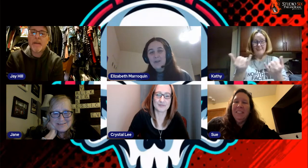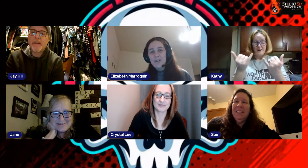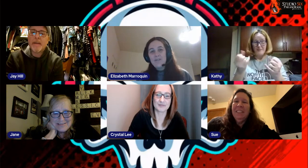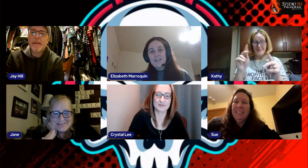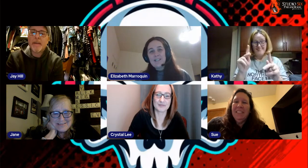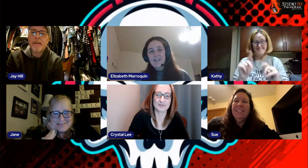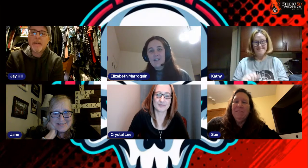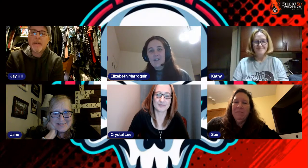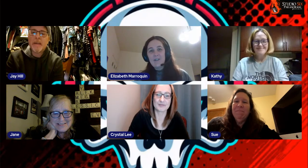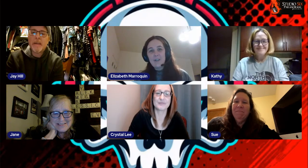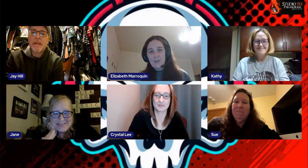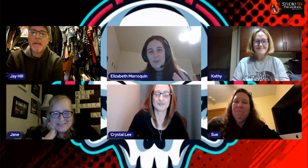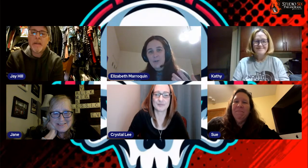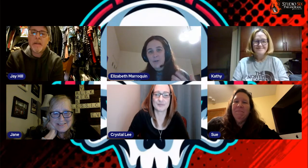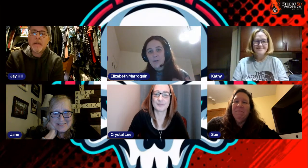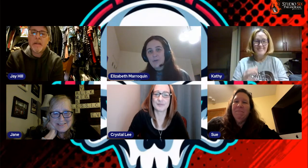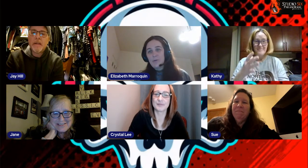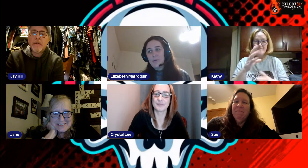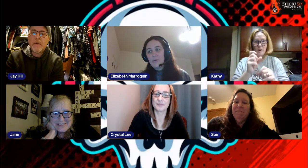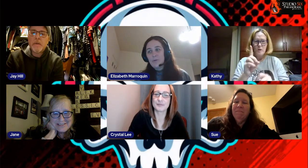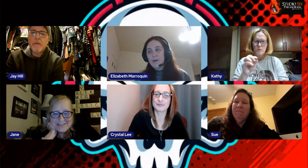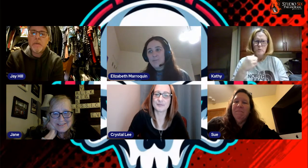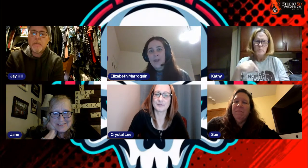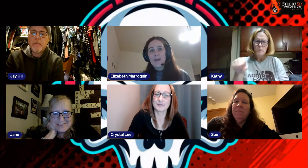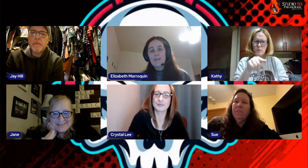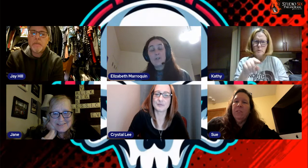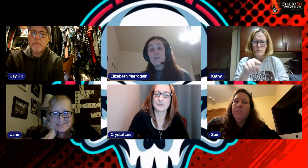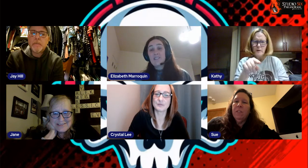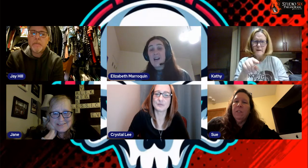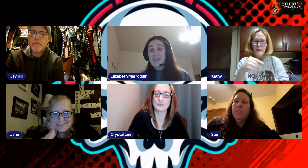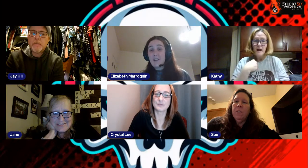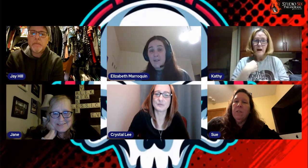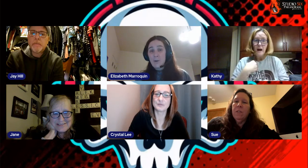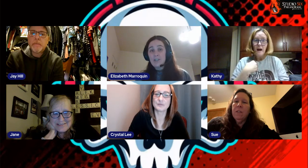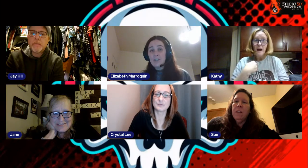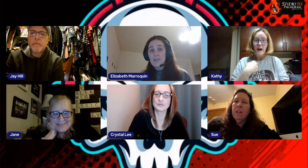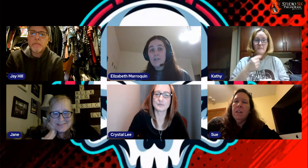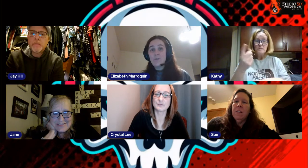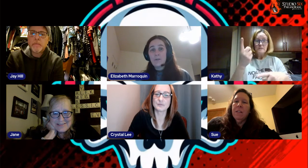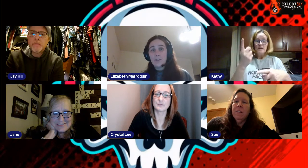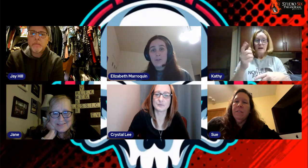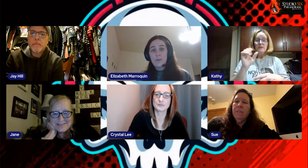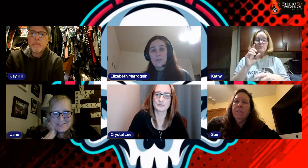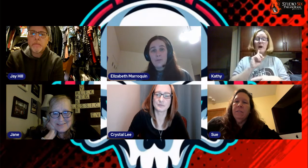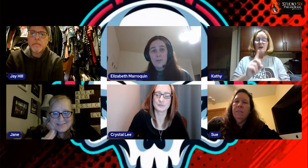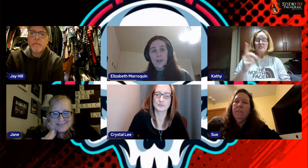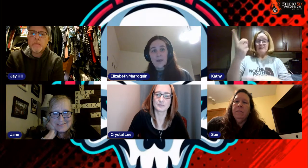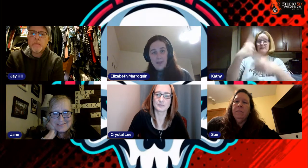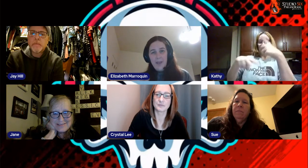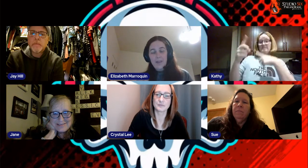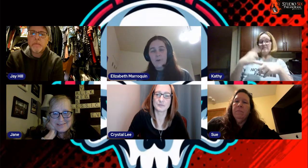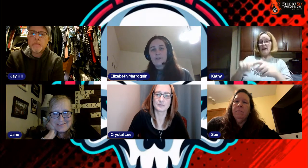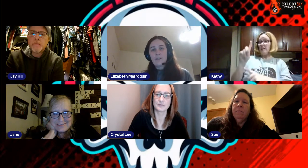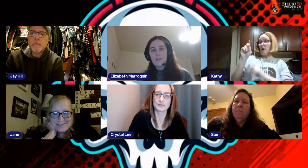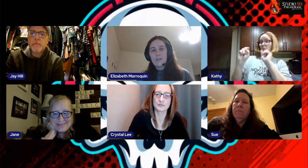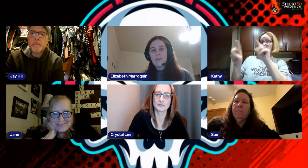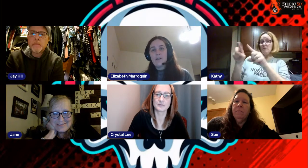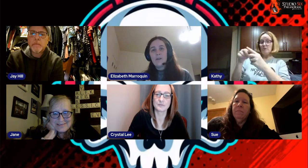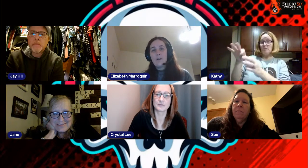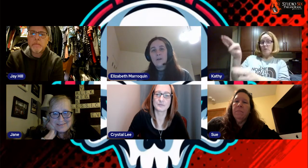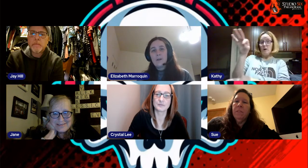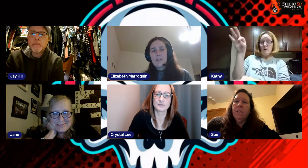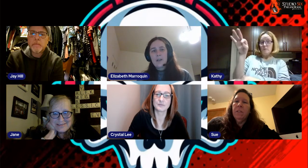When you investigate, do you ask, do you sign the questions or do you like think the